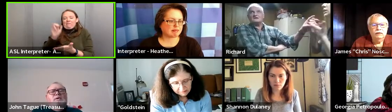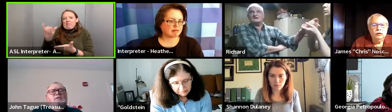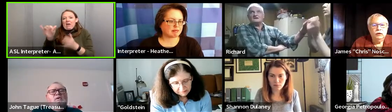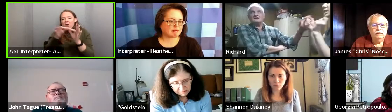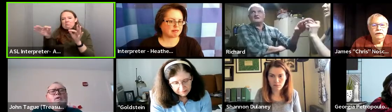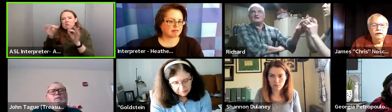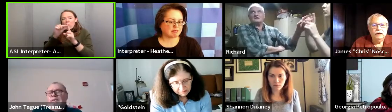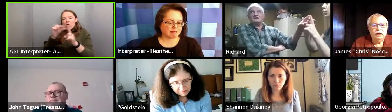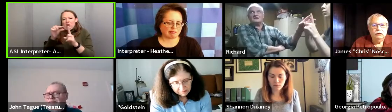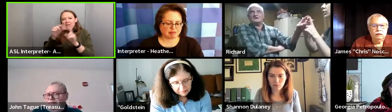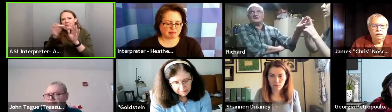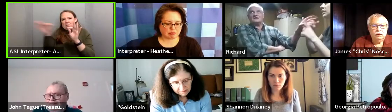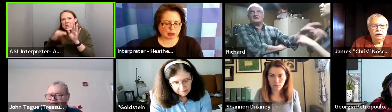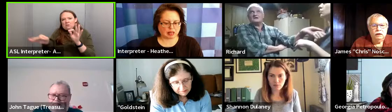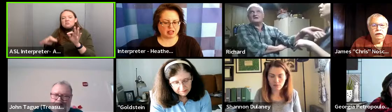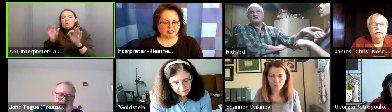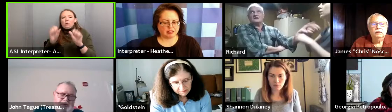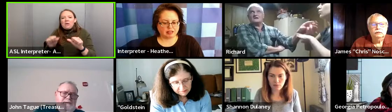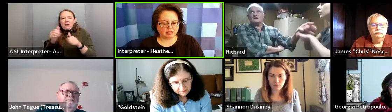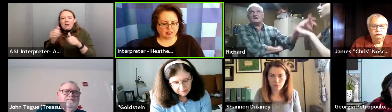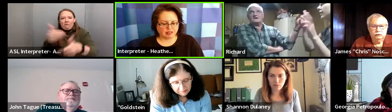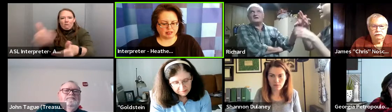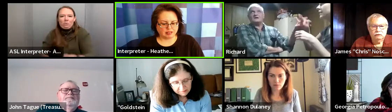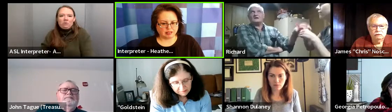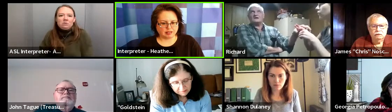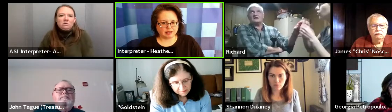that, so it'll go forward.